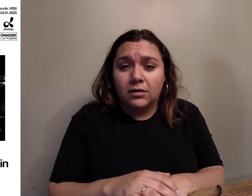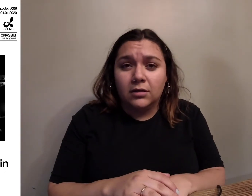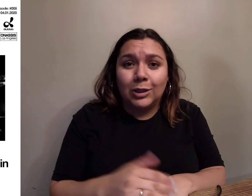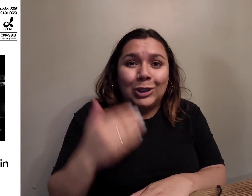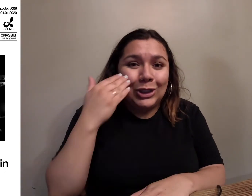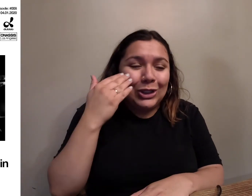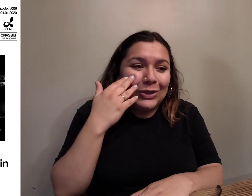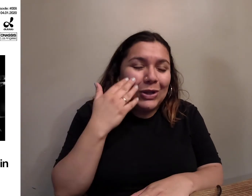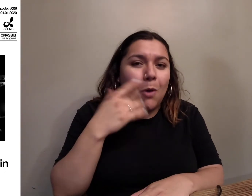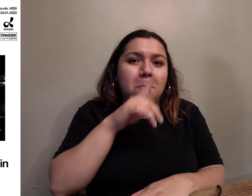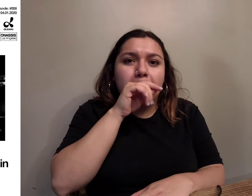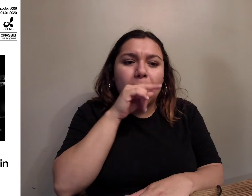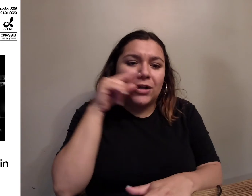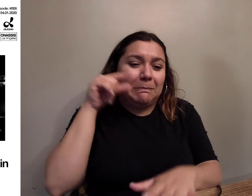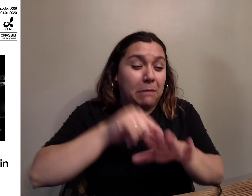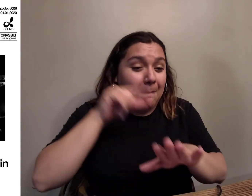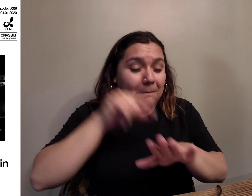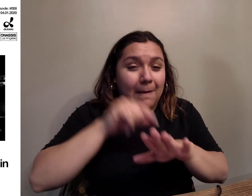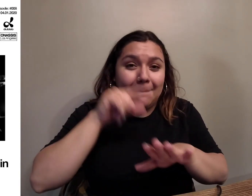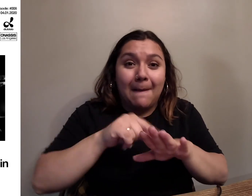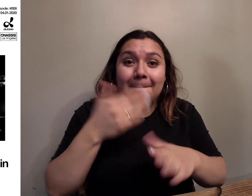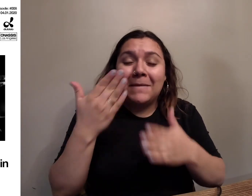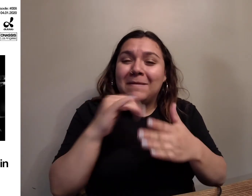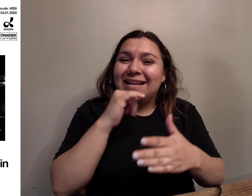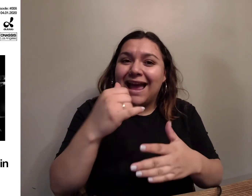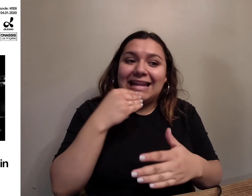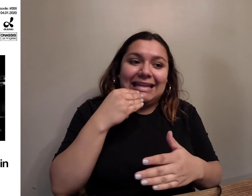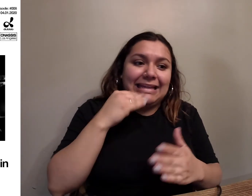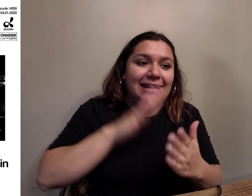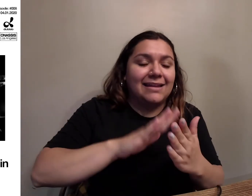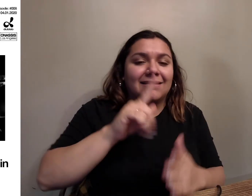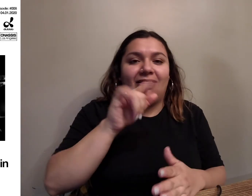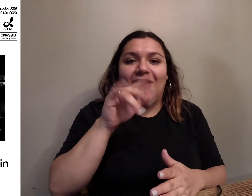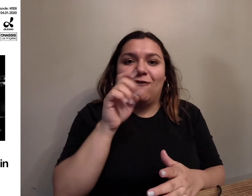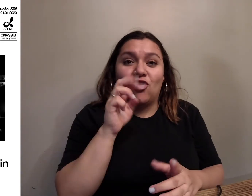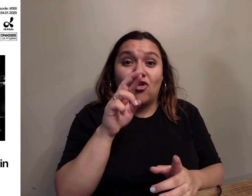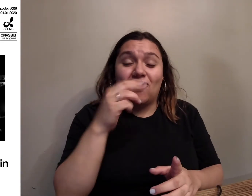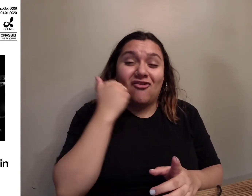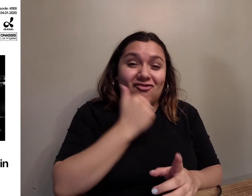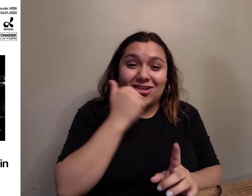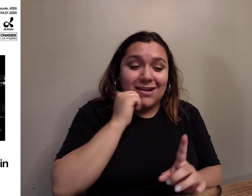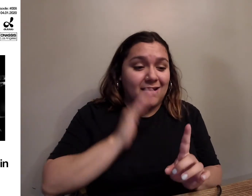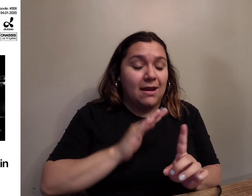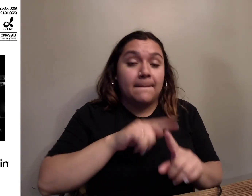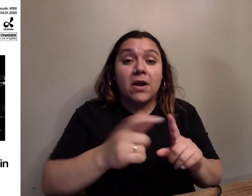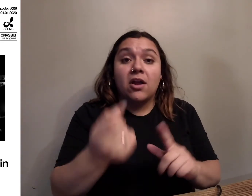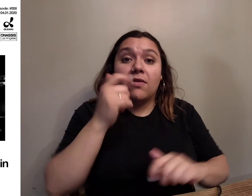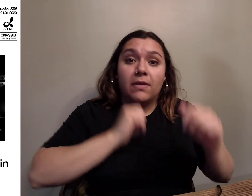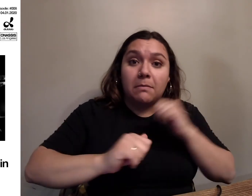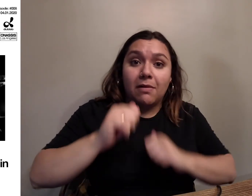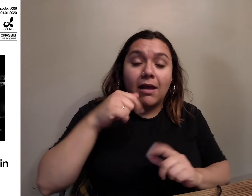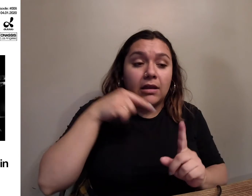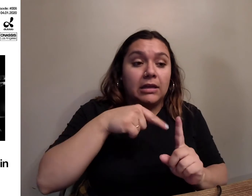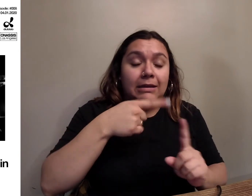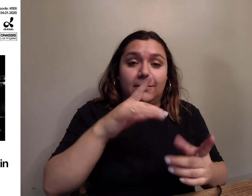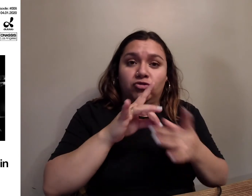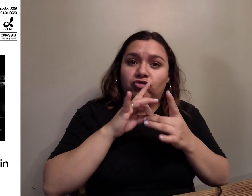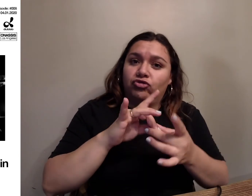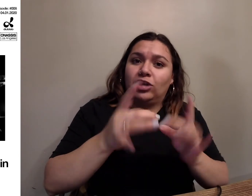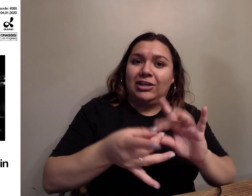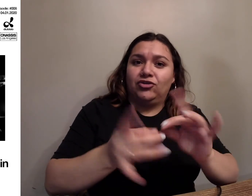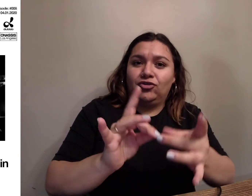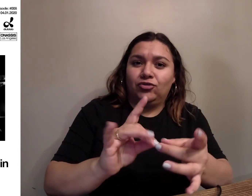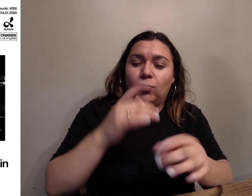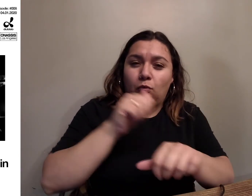vultures might or might not be pecking out his liver repeatedly every day. The play is him chained to a rock in the Caucasus,